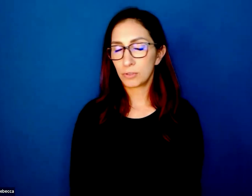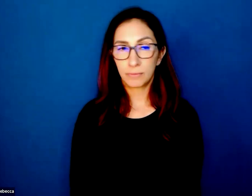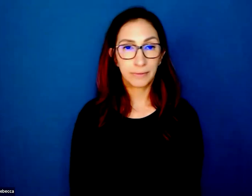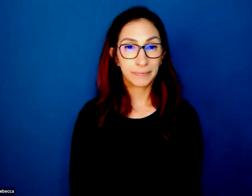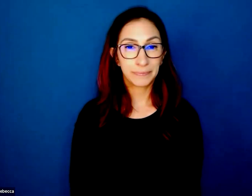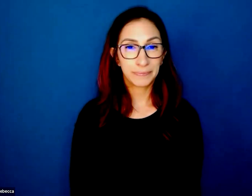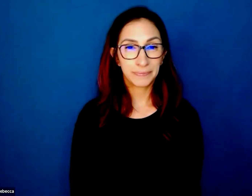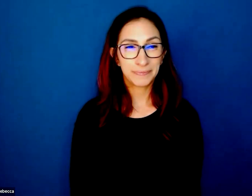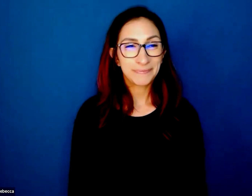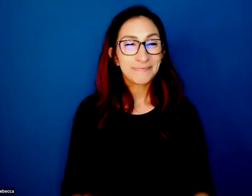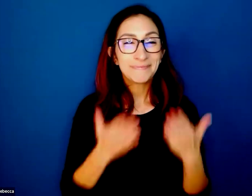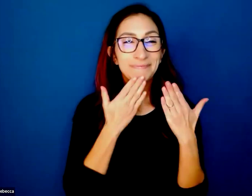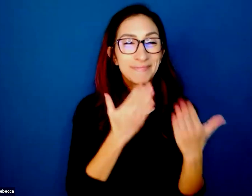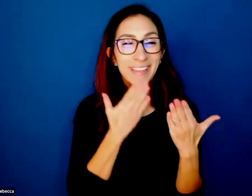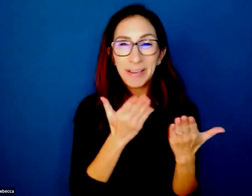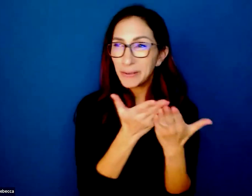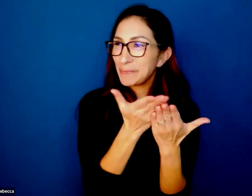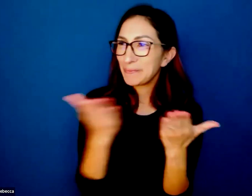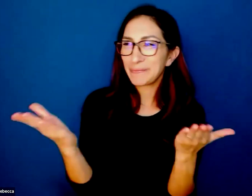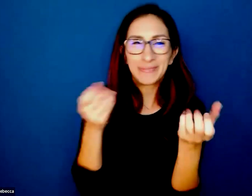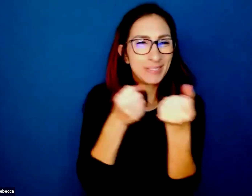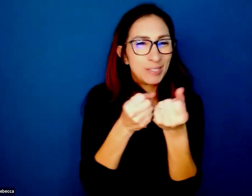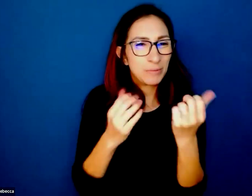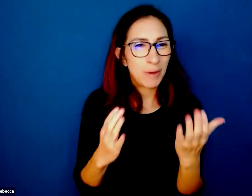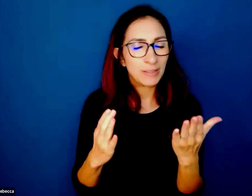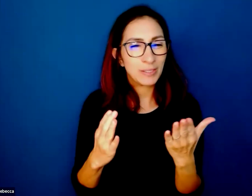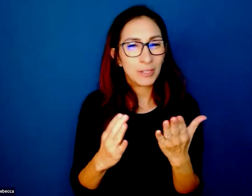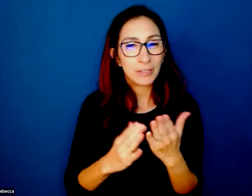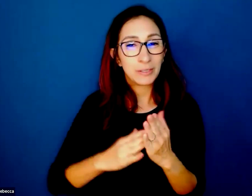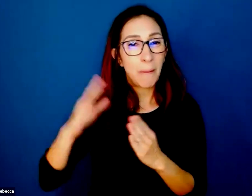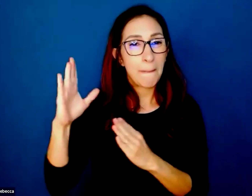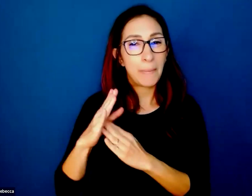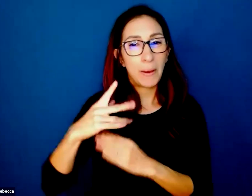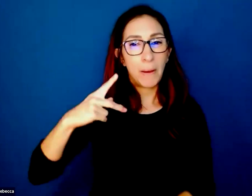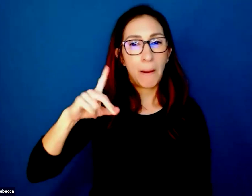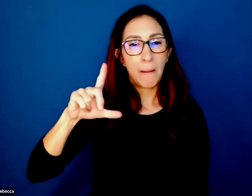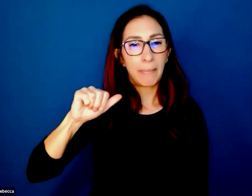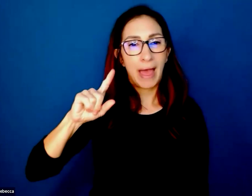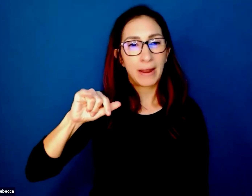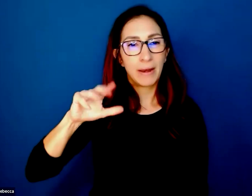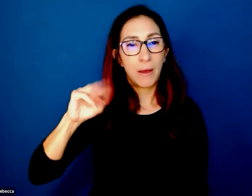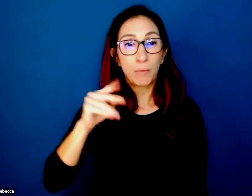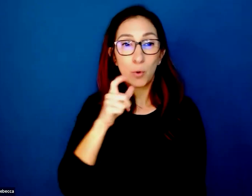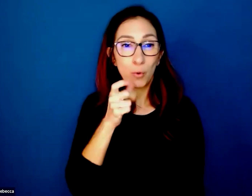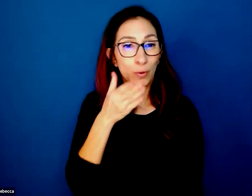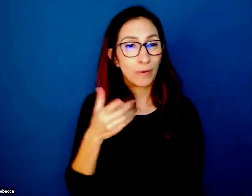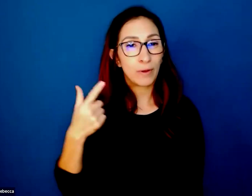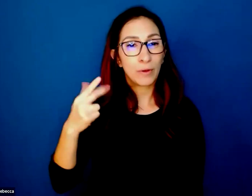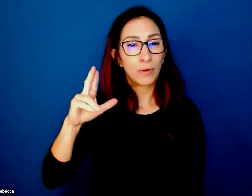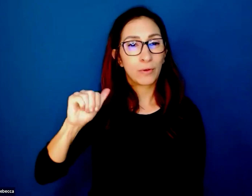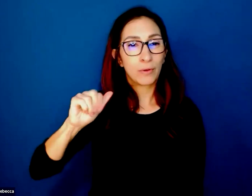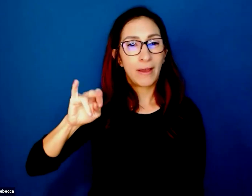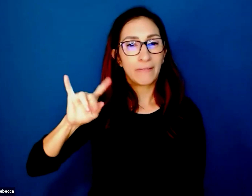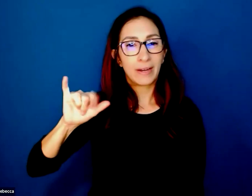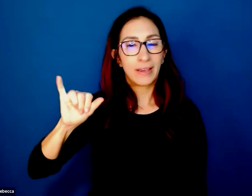thank you to our sponsors. Platinum sponsor, Gravity Forms. Build accessible, powerful WordPress forms